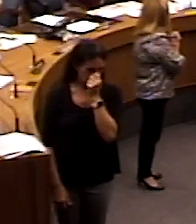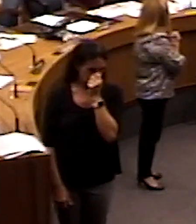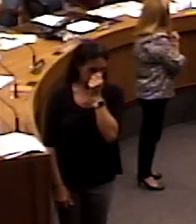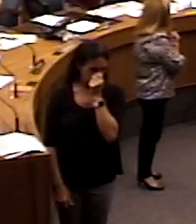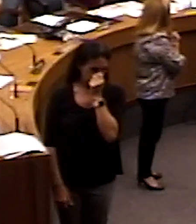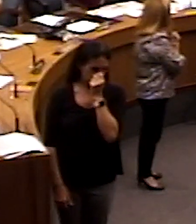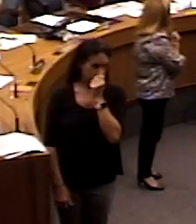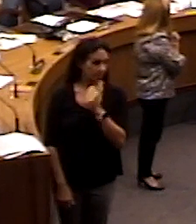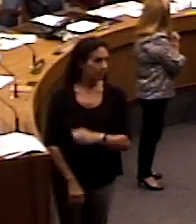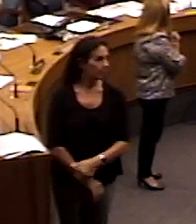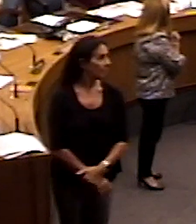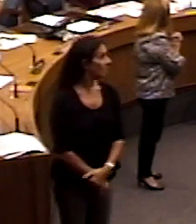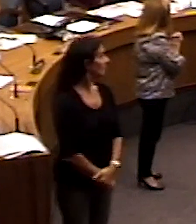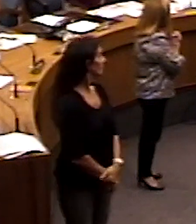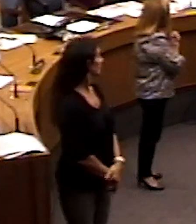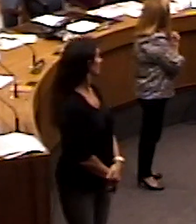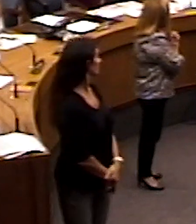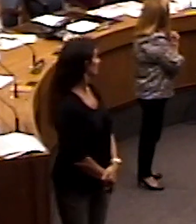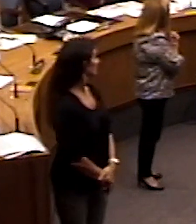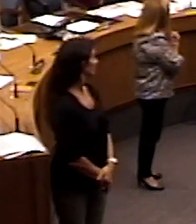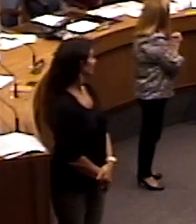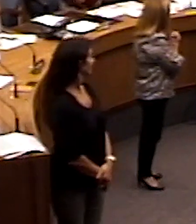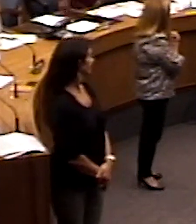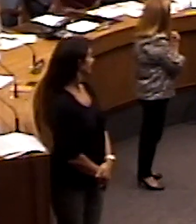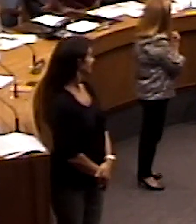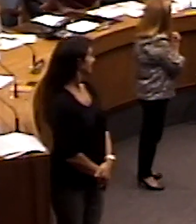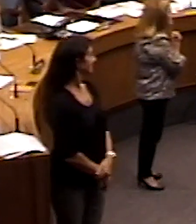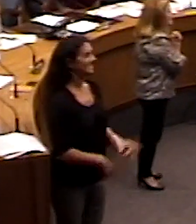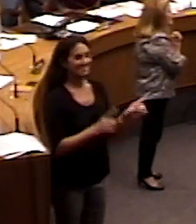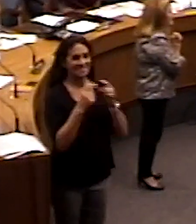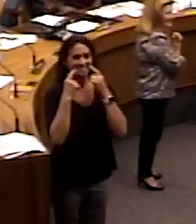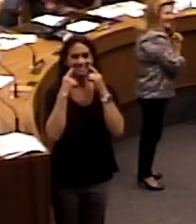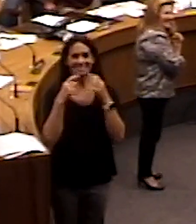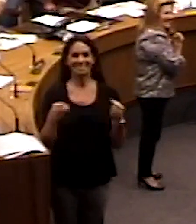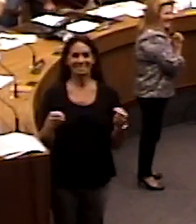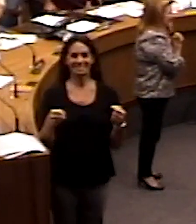You want to tell us what was going through your mind as your nightmare?